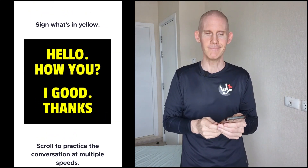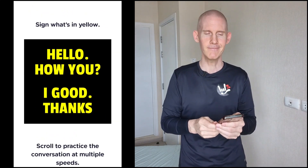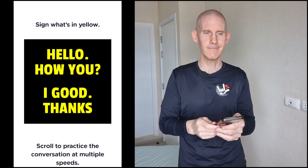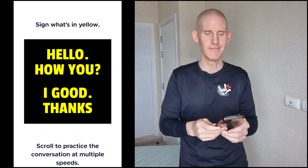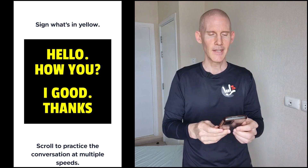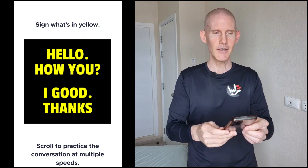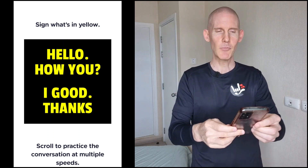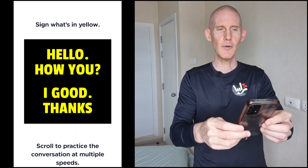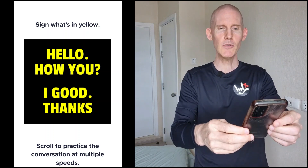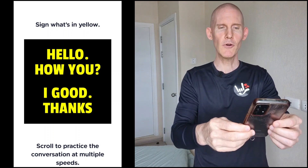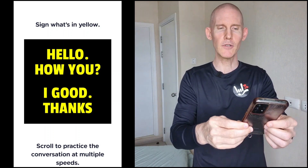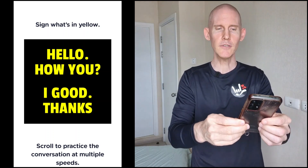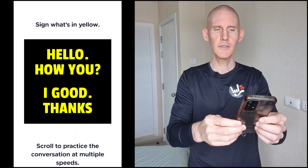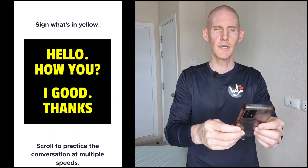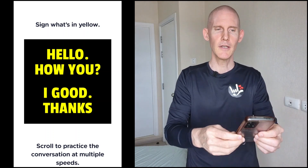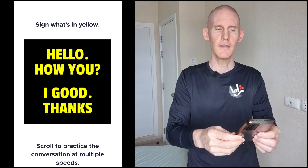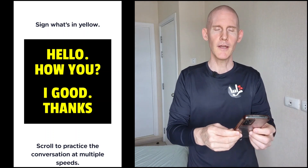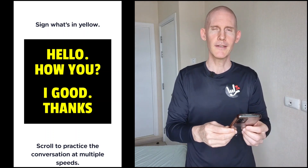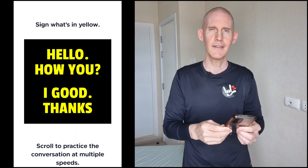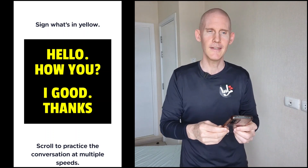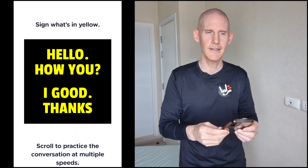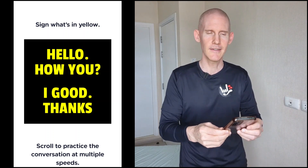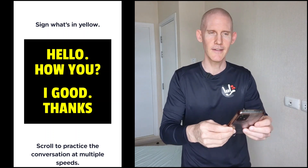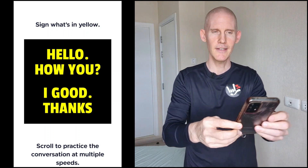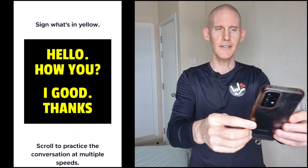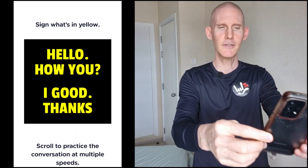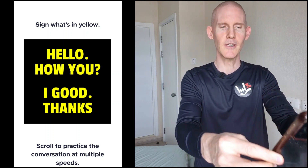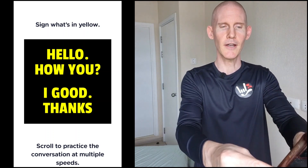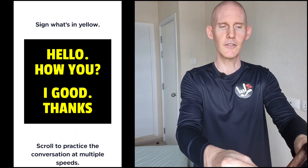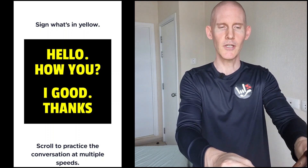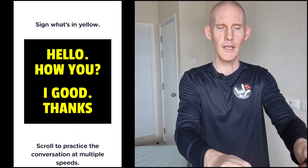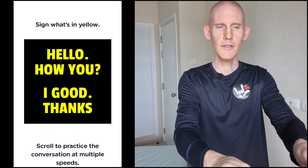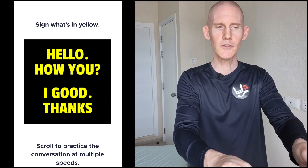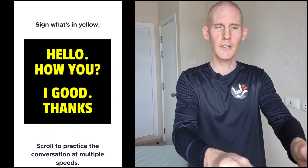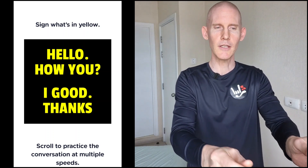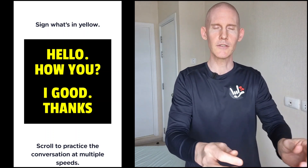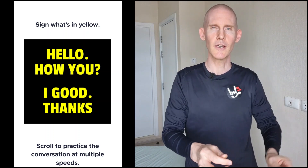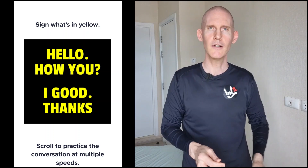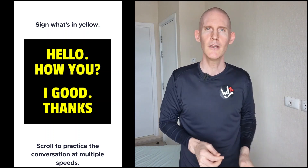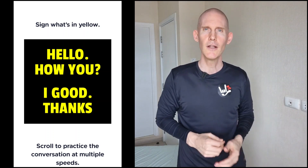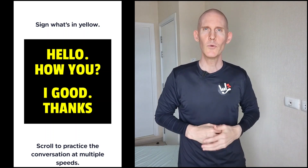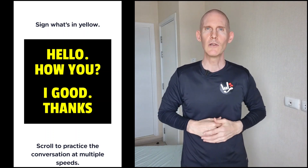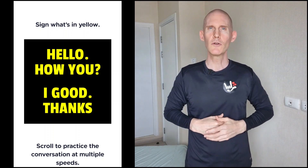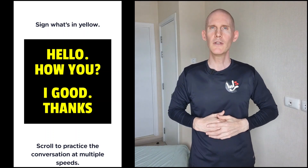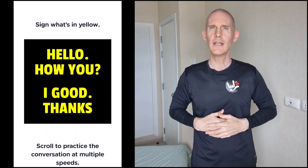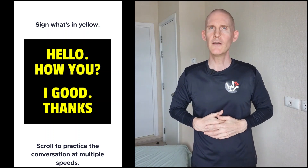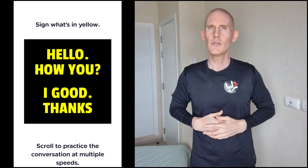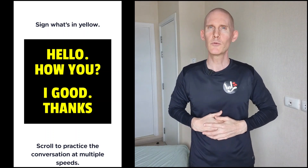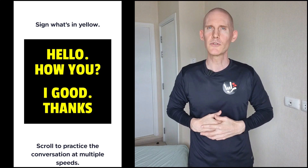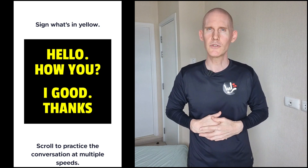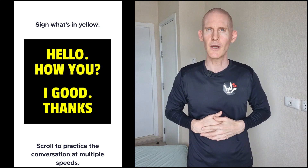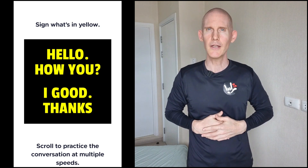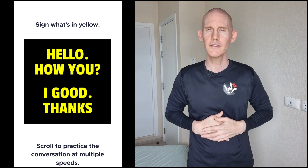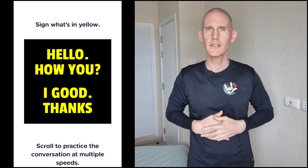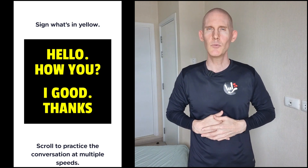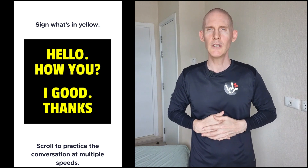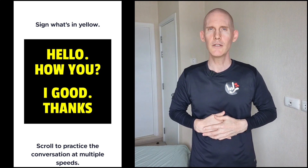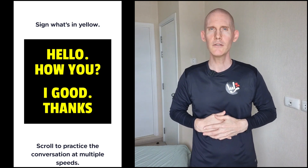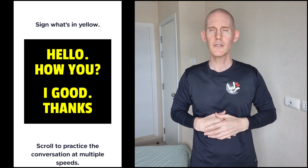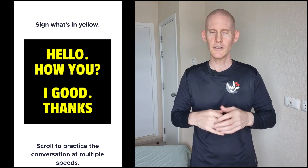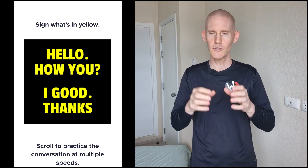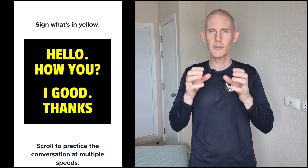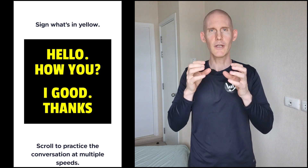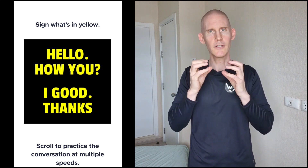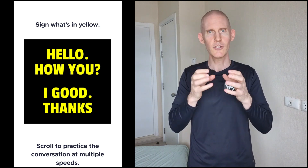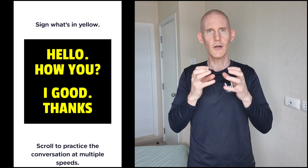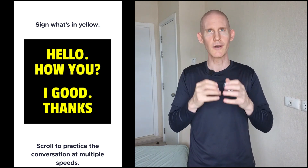And you probably notice that there is a challenge in ASL. We learn the individual signs as